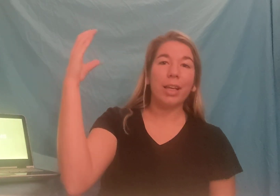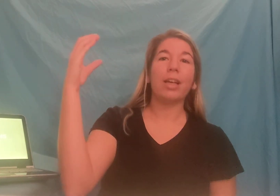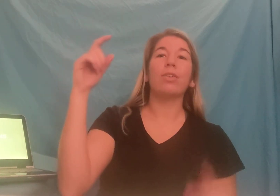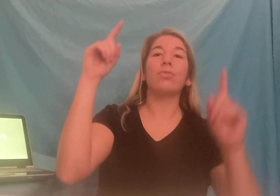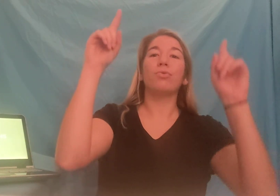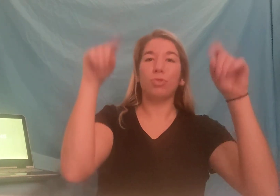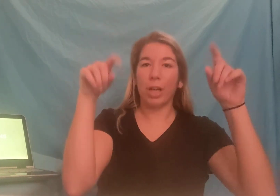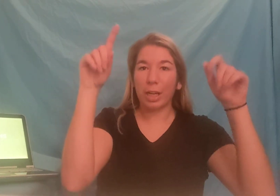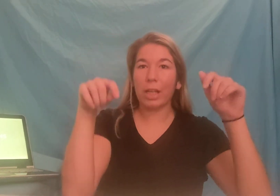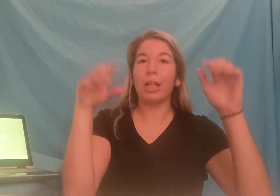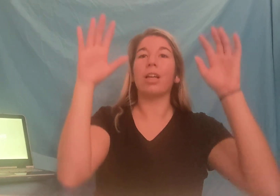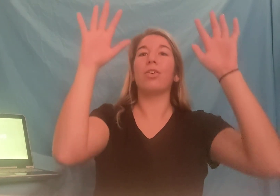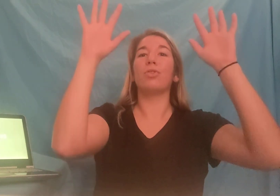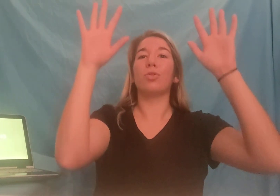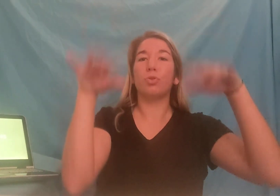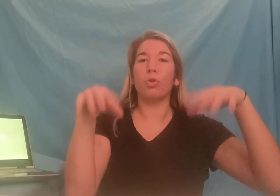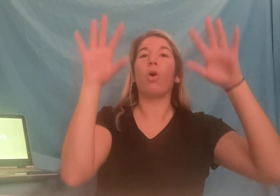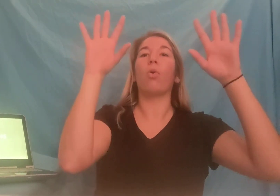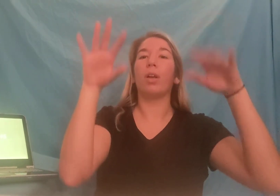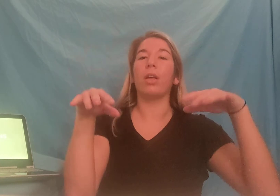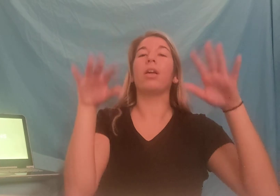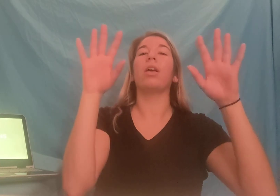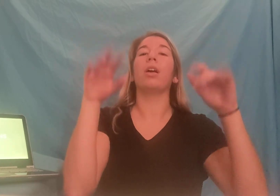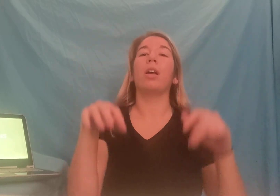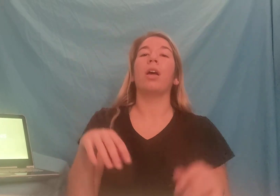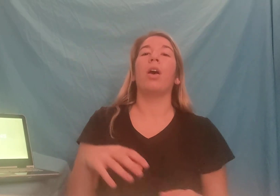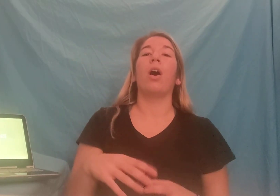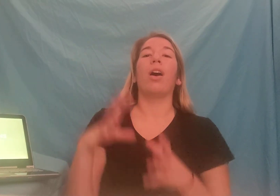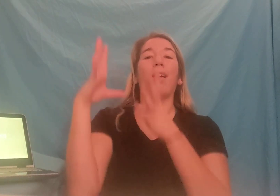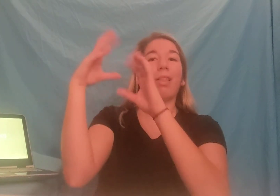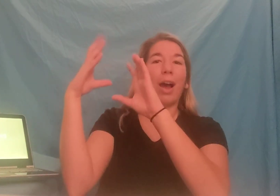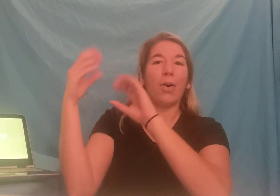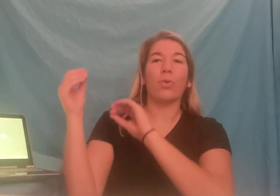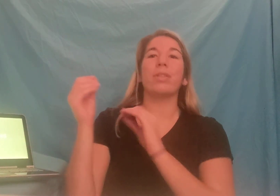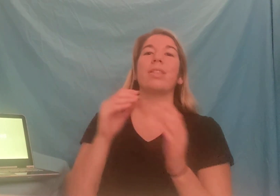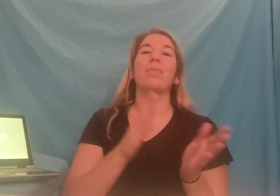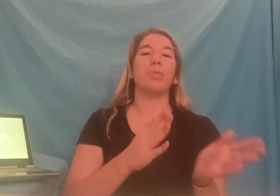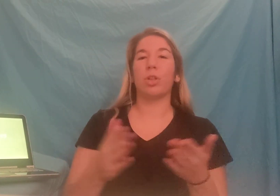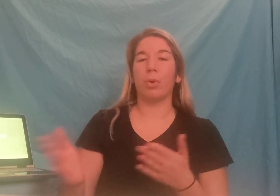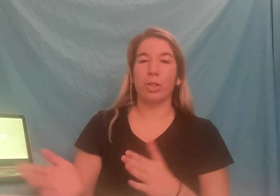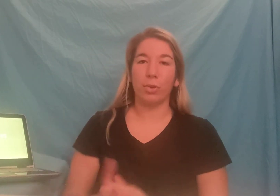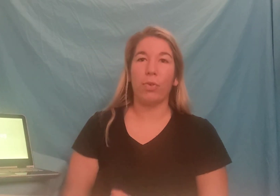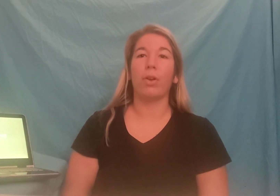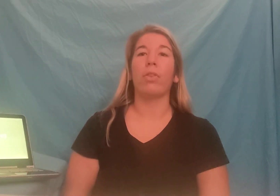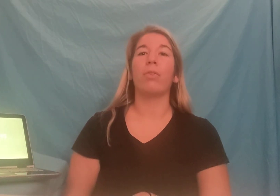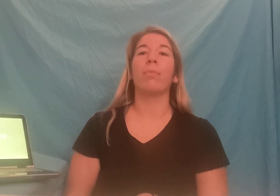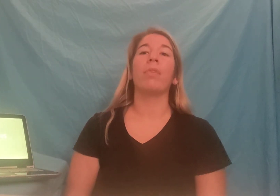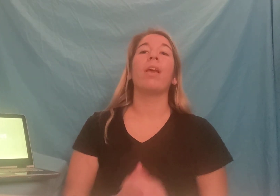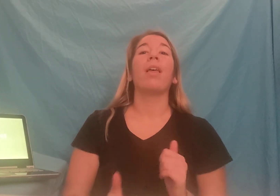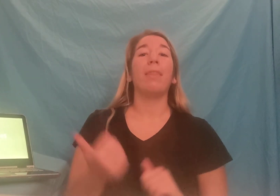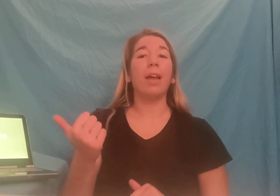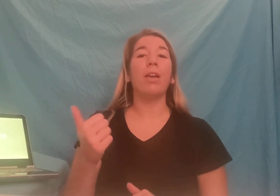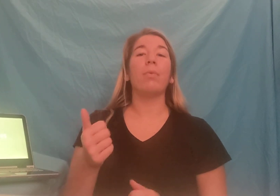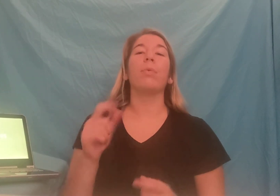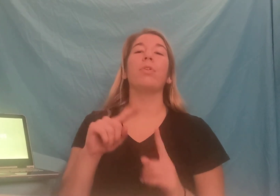sunny, raining, snowing, clouds, so on and so forth. Then we would